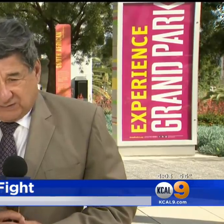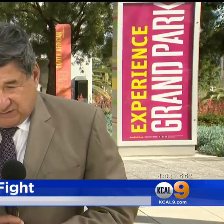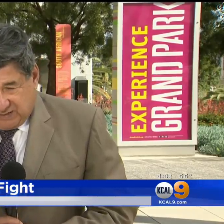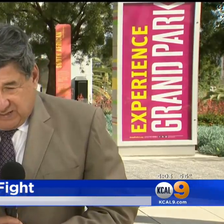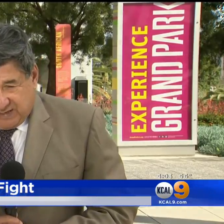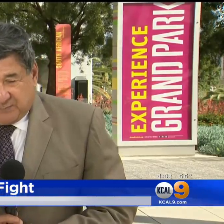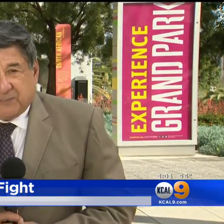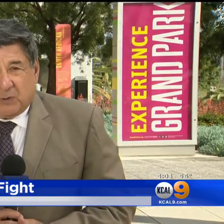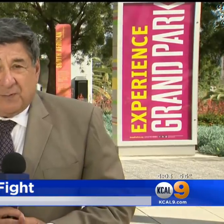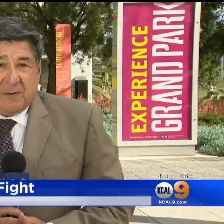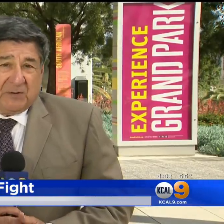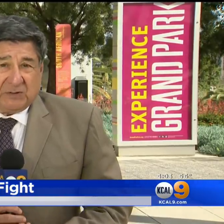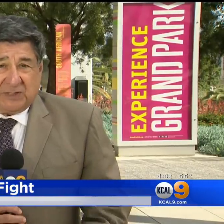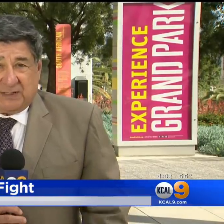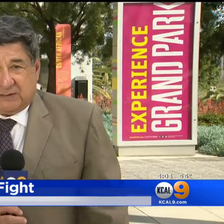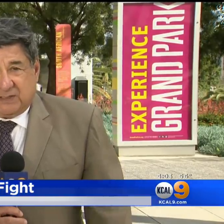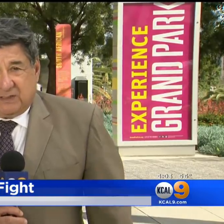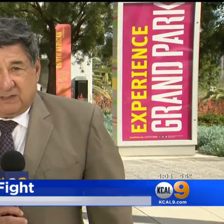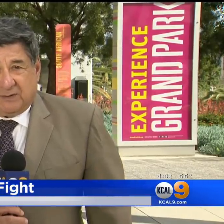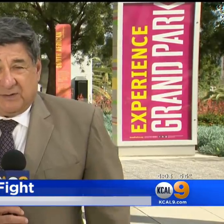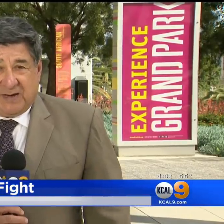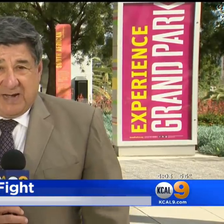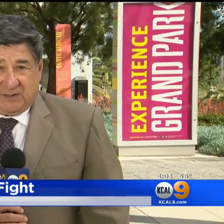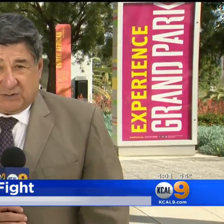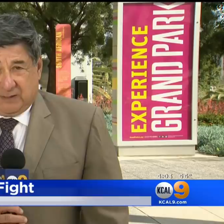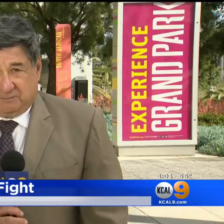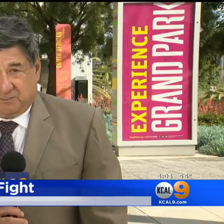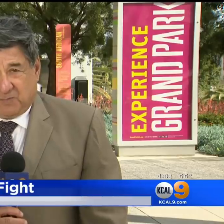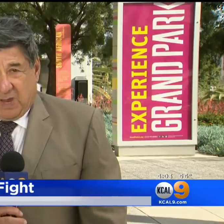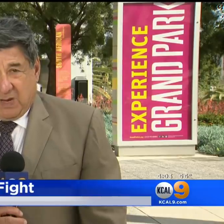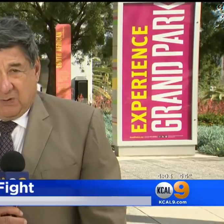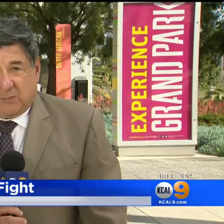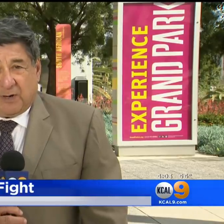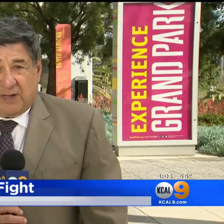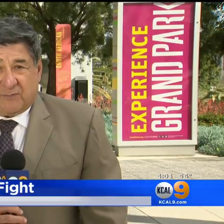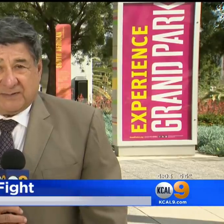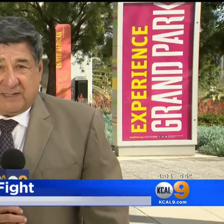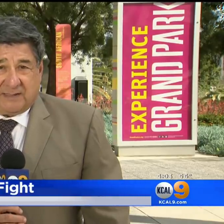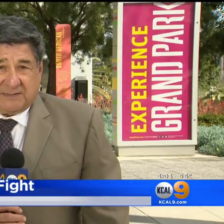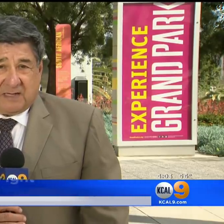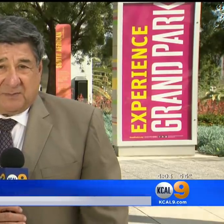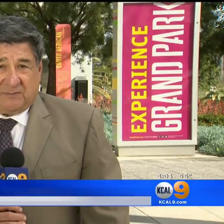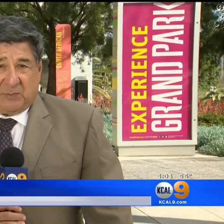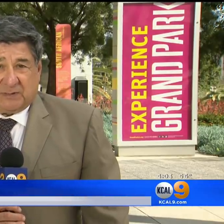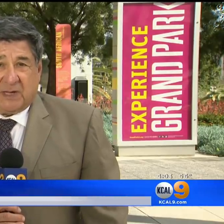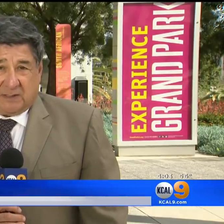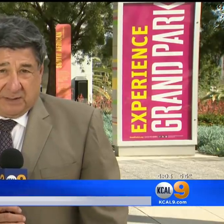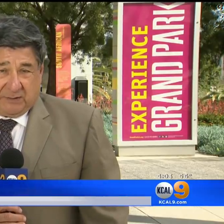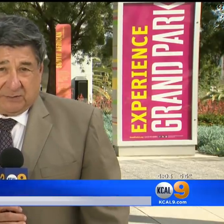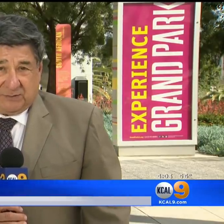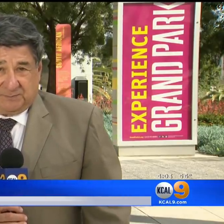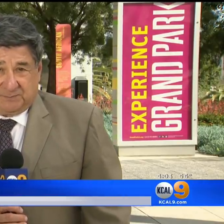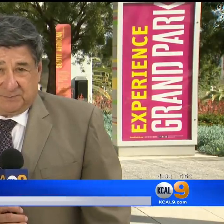a cause. And people who remember those days are in their 80s now. Reporting live from outside downtown, I'm Dave Lopez, KCAL 9 News.